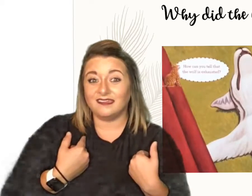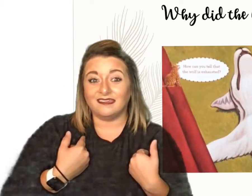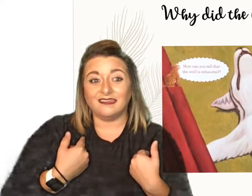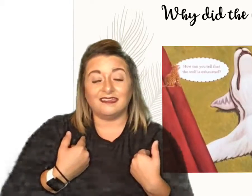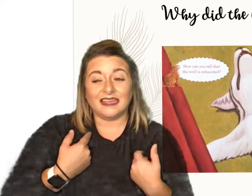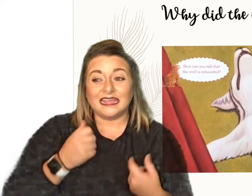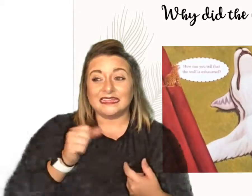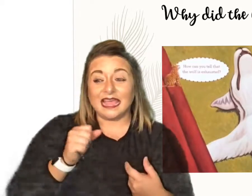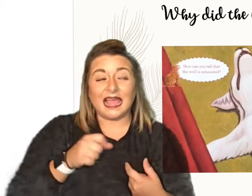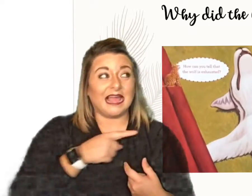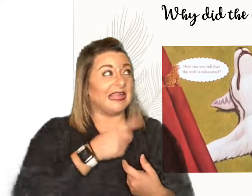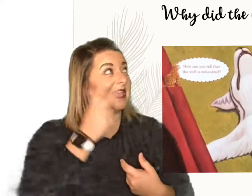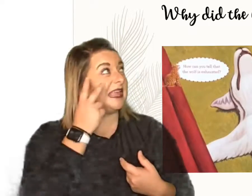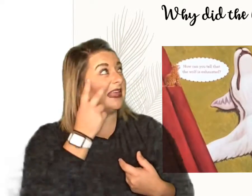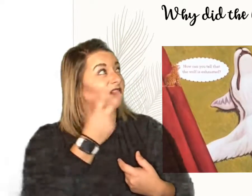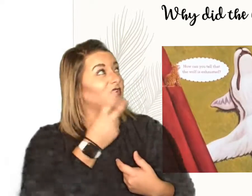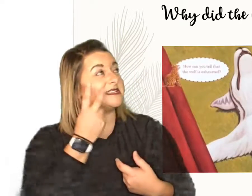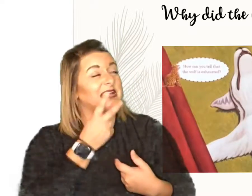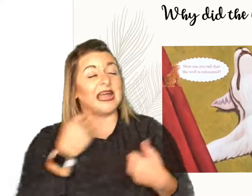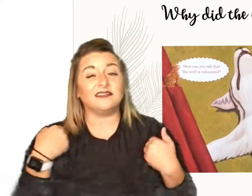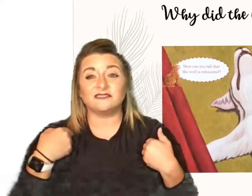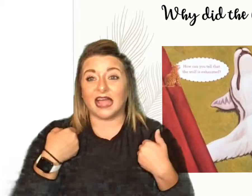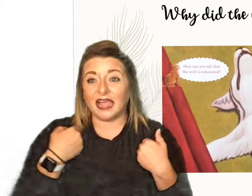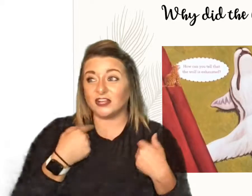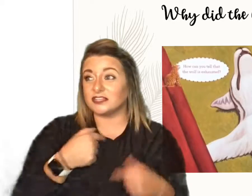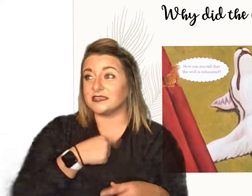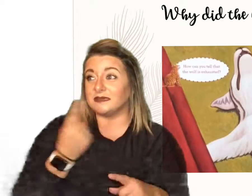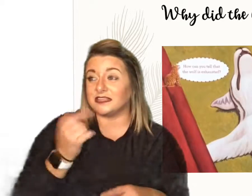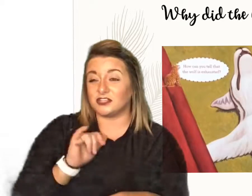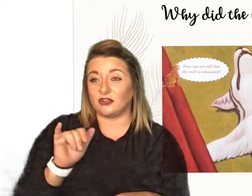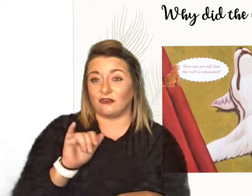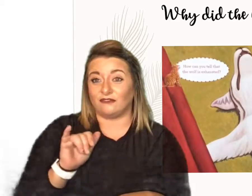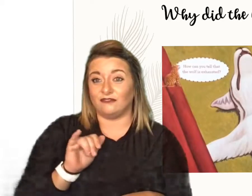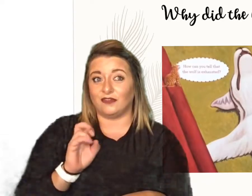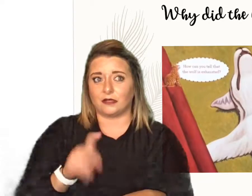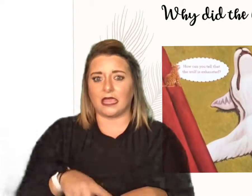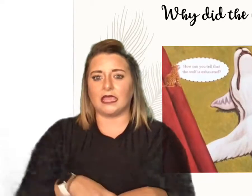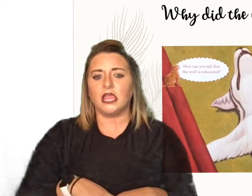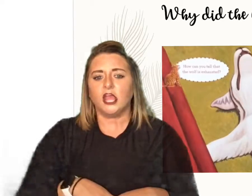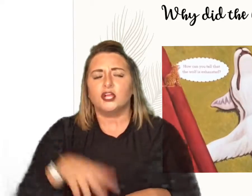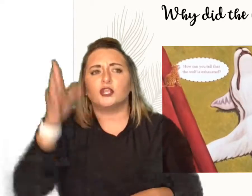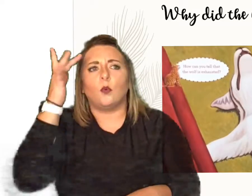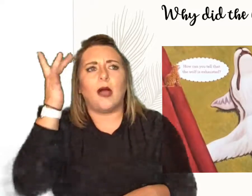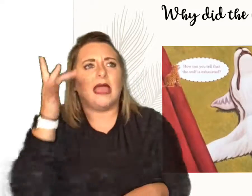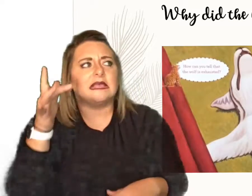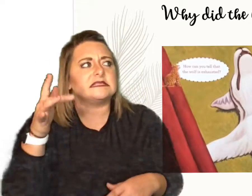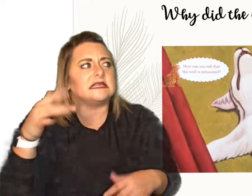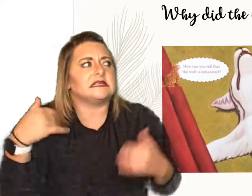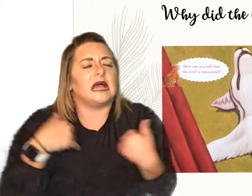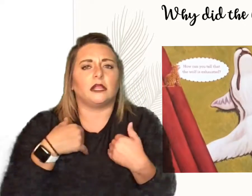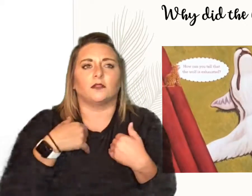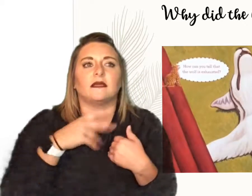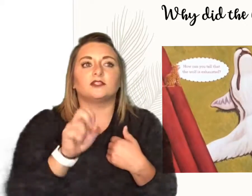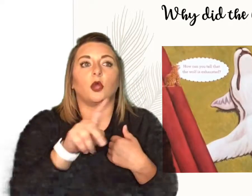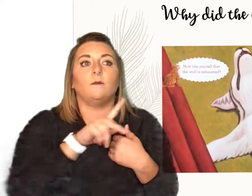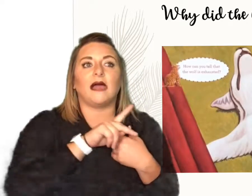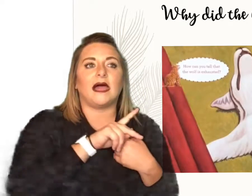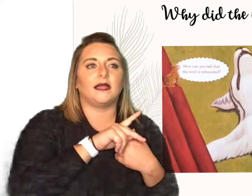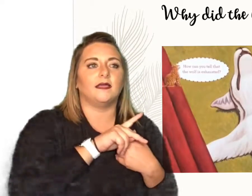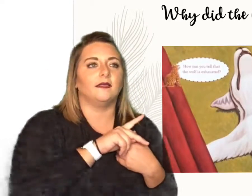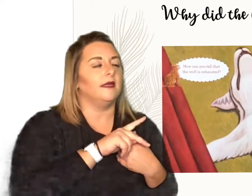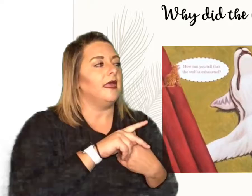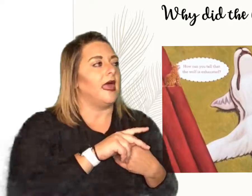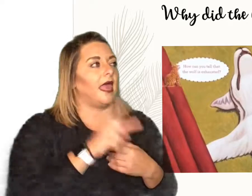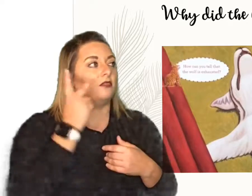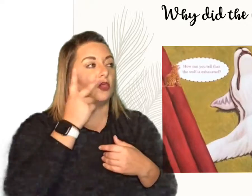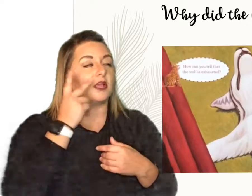tired? Yeah, he looks kind of tired to me too. Okay, so why is he tired? Let's go